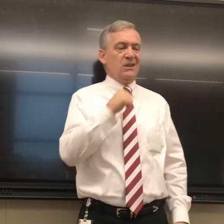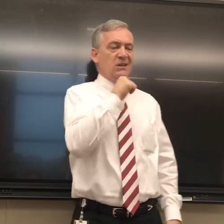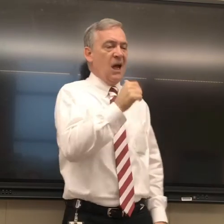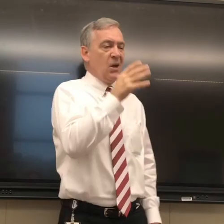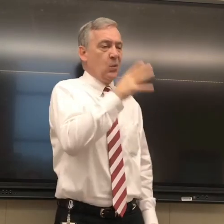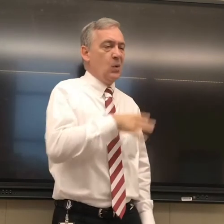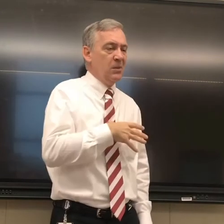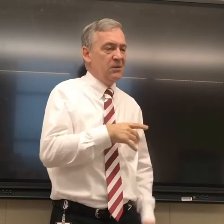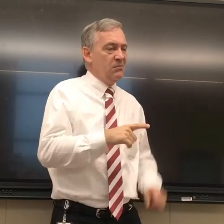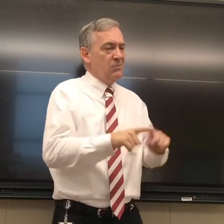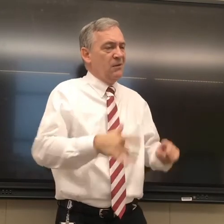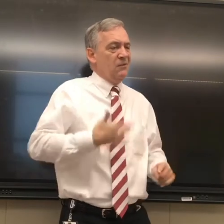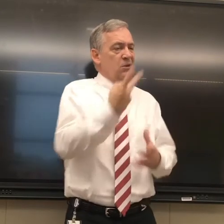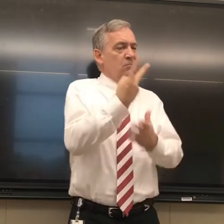once,